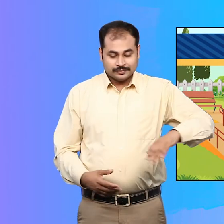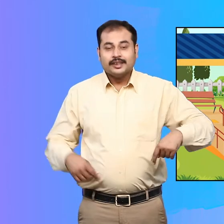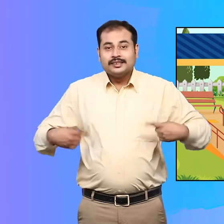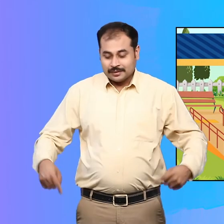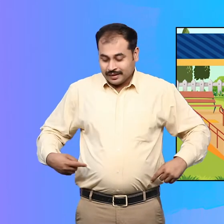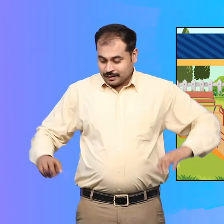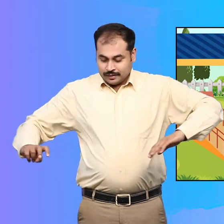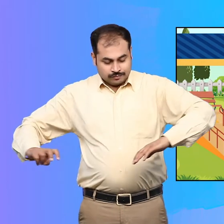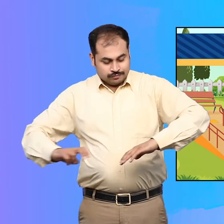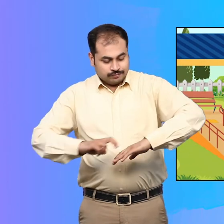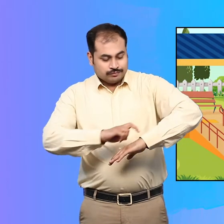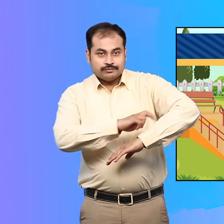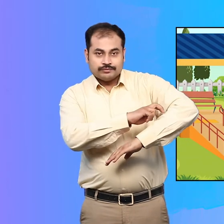Accessible ramps,